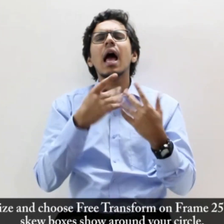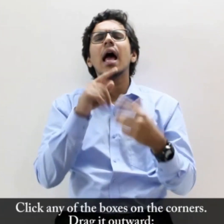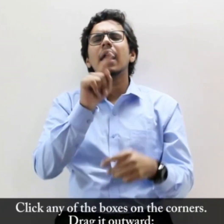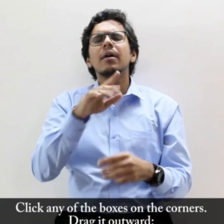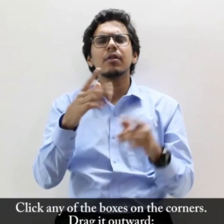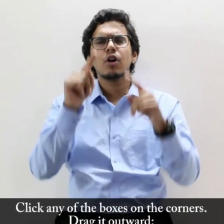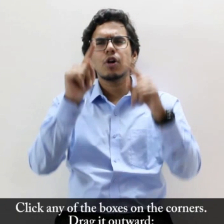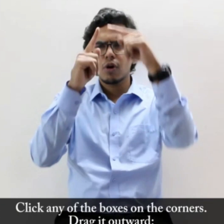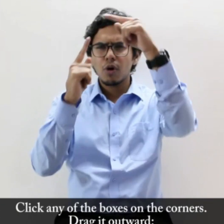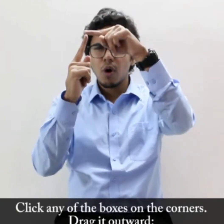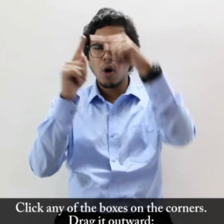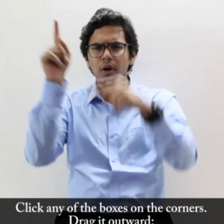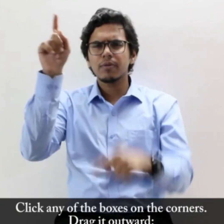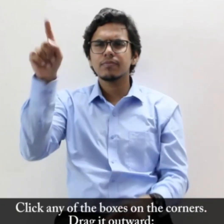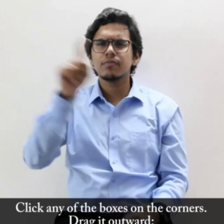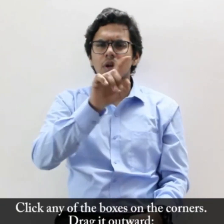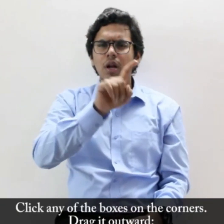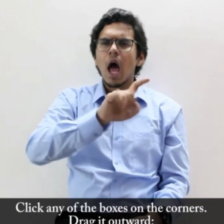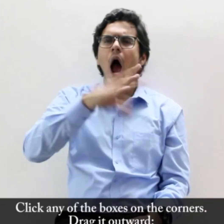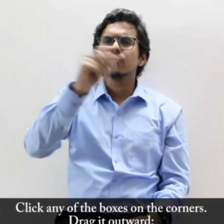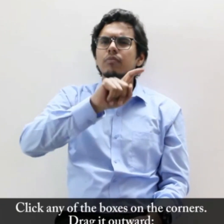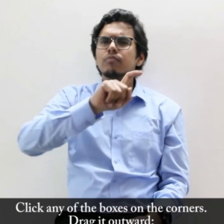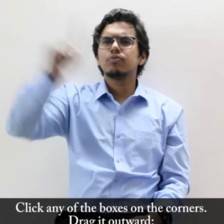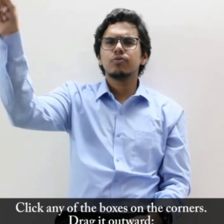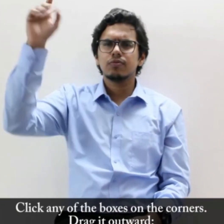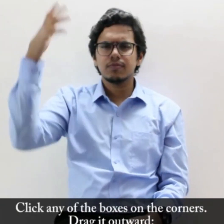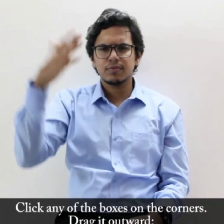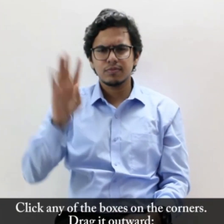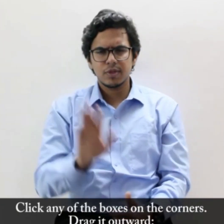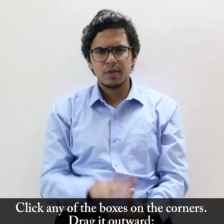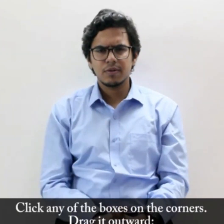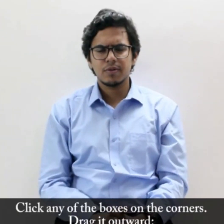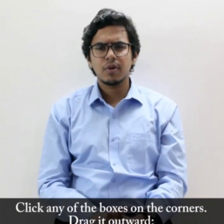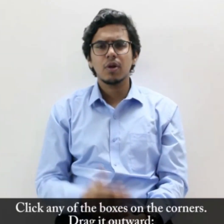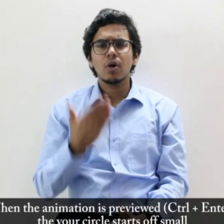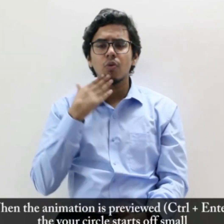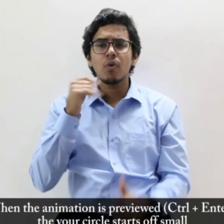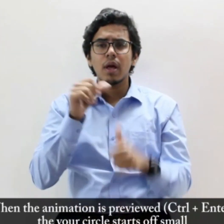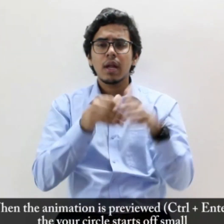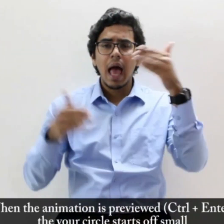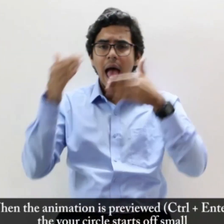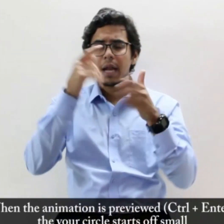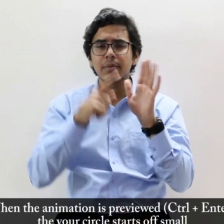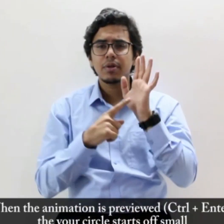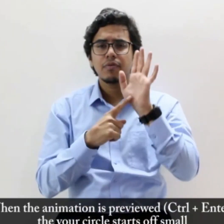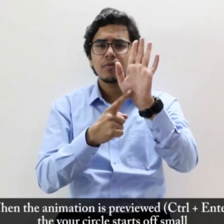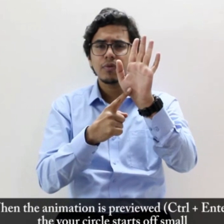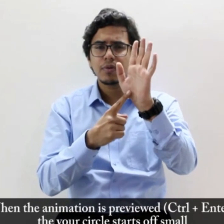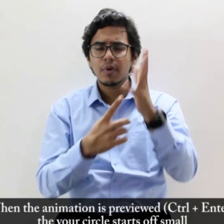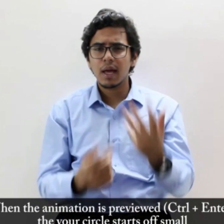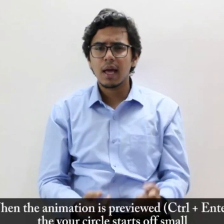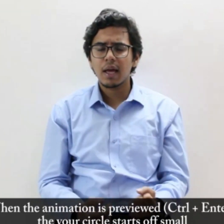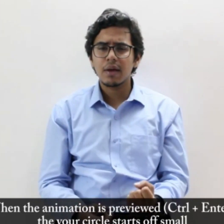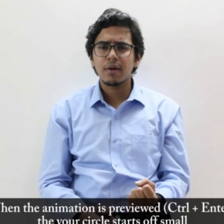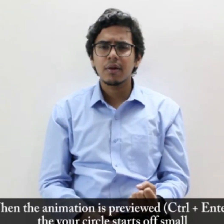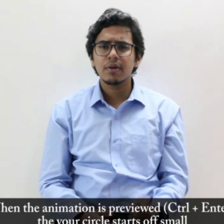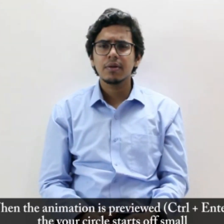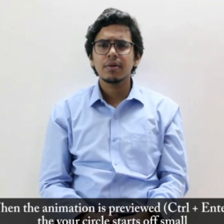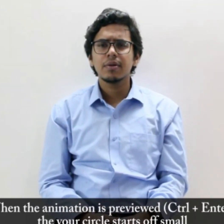Click any of the boxes on the corners, drag it outward. When the animation is previewed, Ctrl plus Enter, then